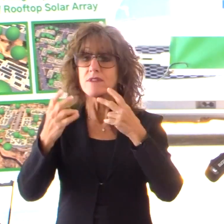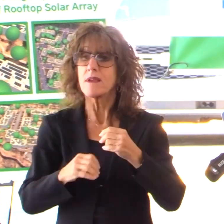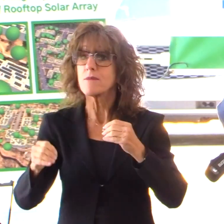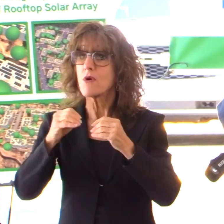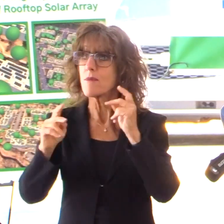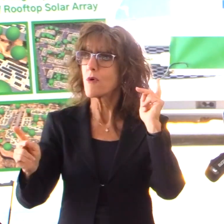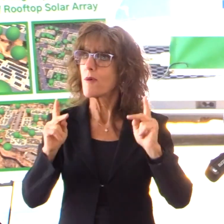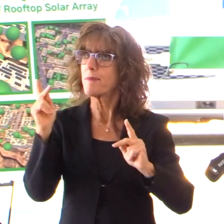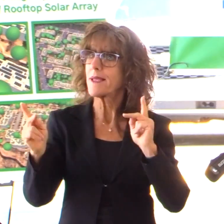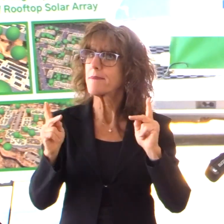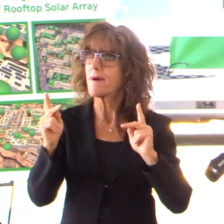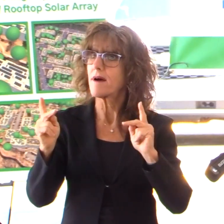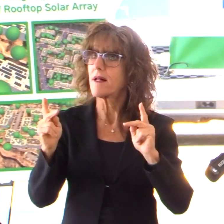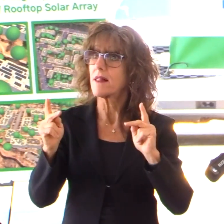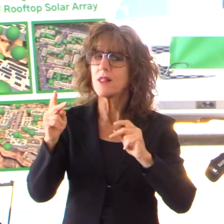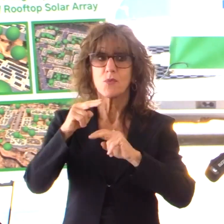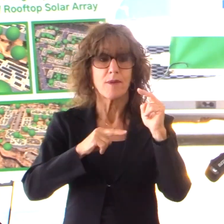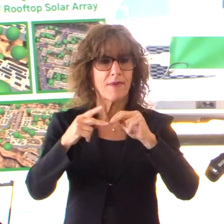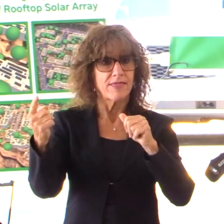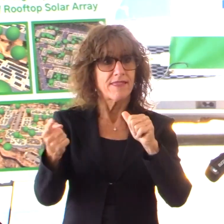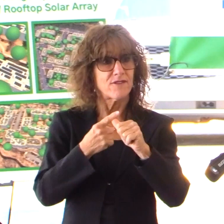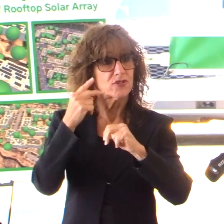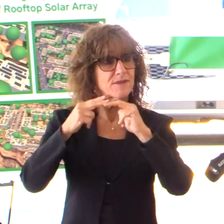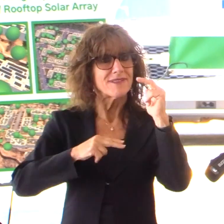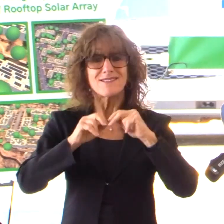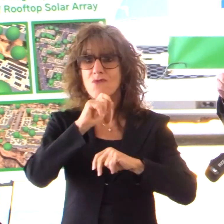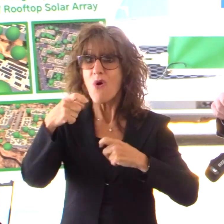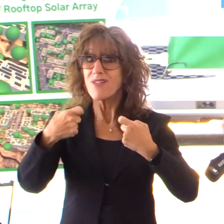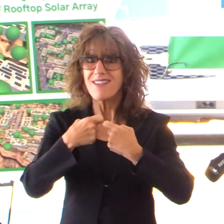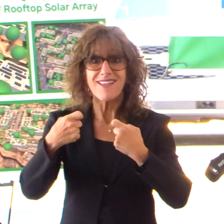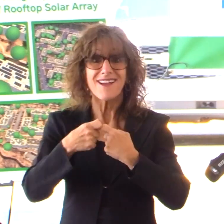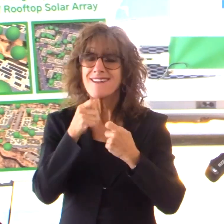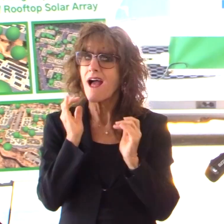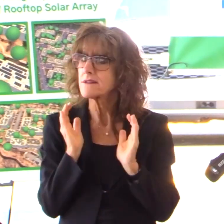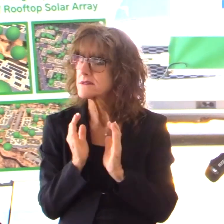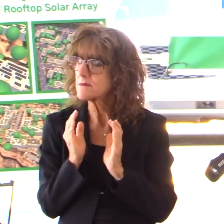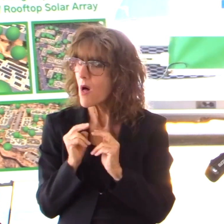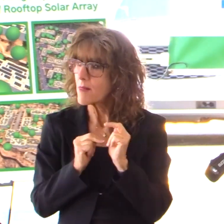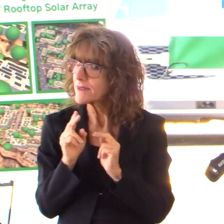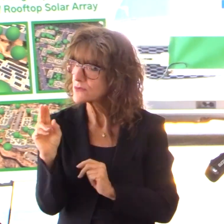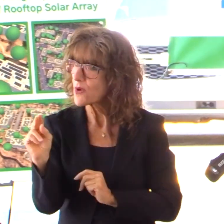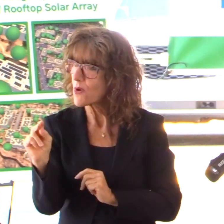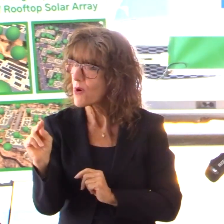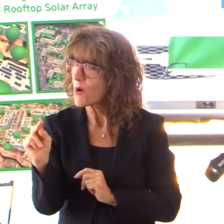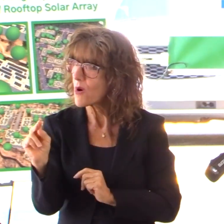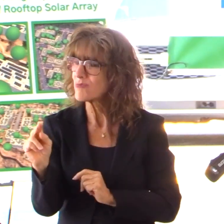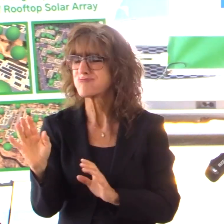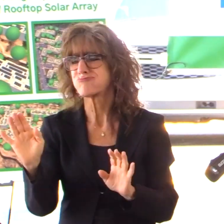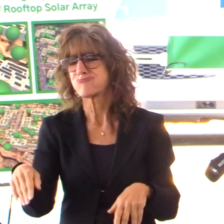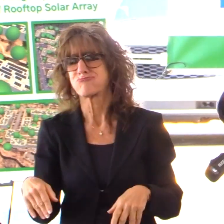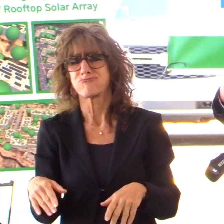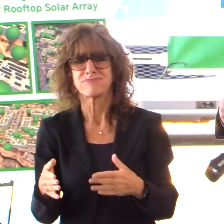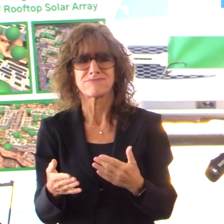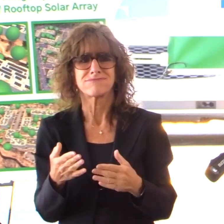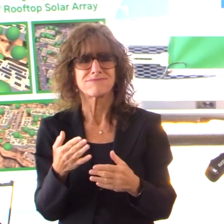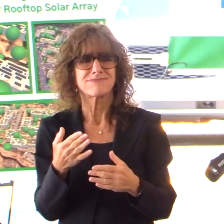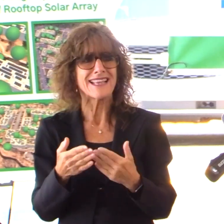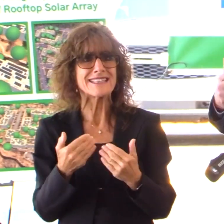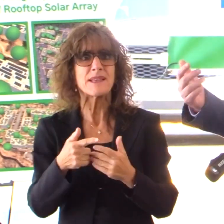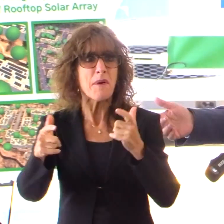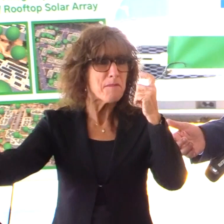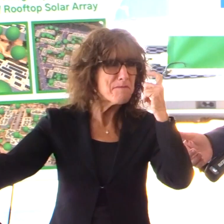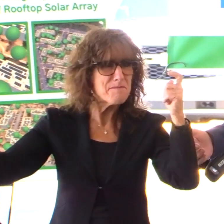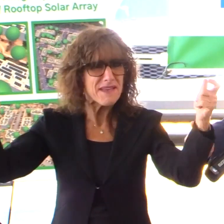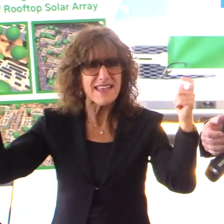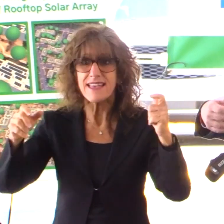and more people. We've built our first buildings all electric, not small buildings, which are not so hard to do, but giant buildings